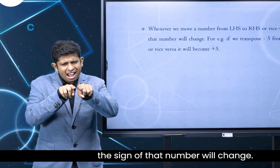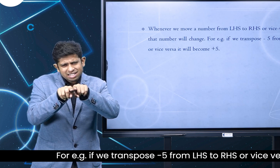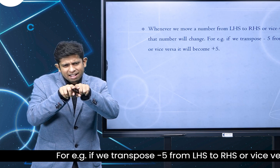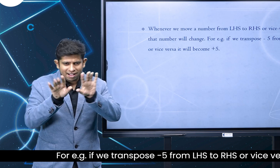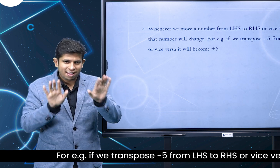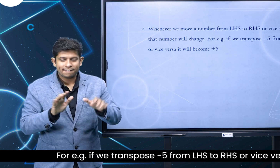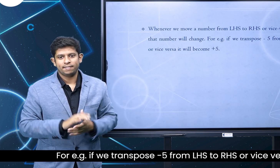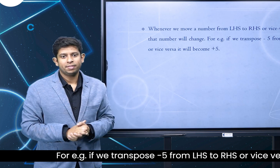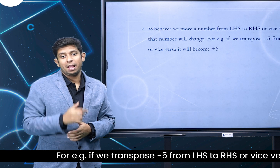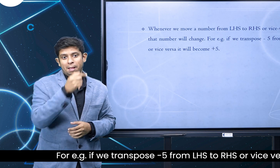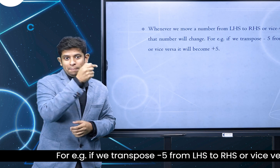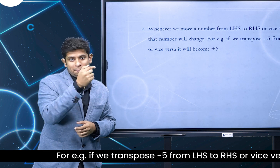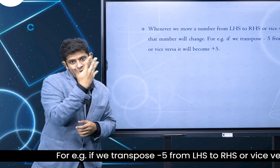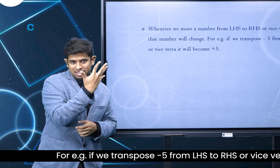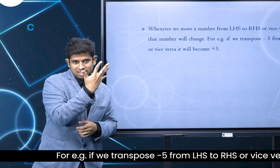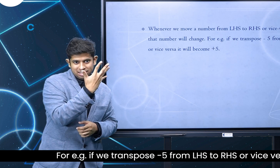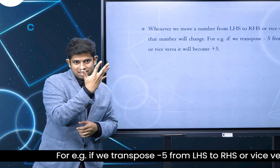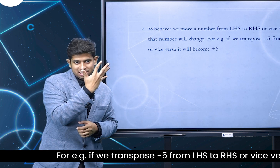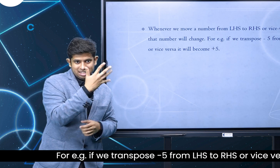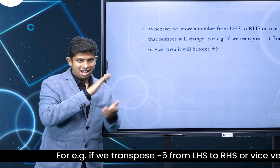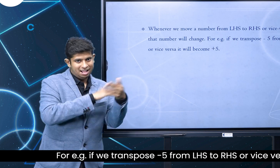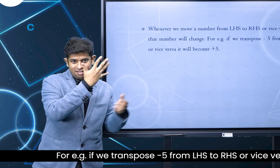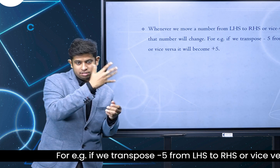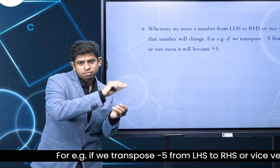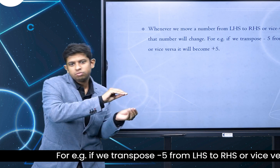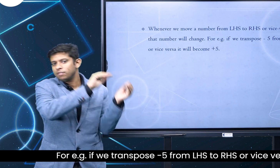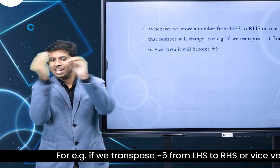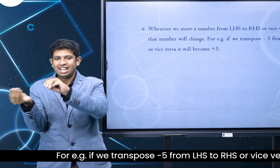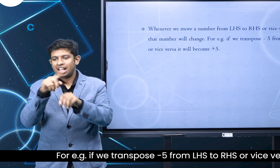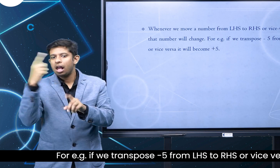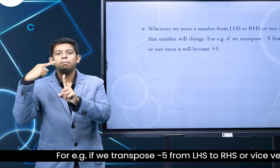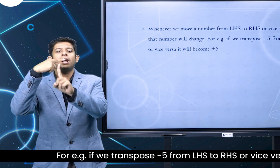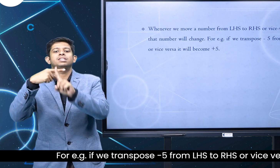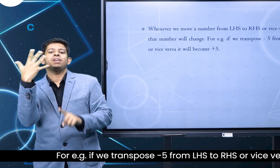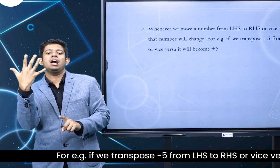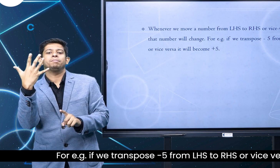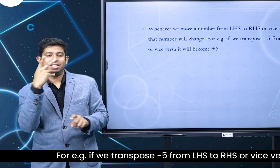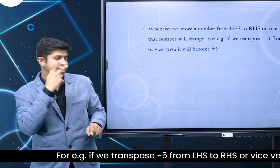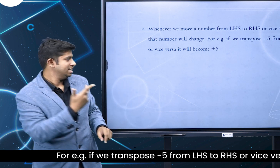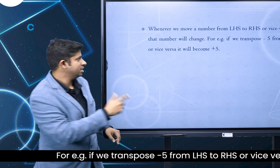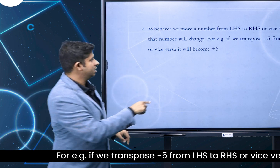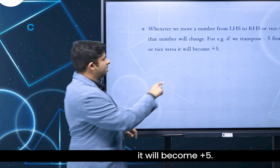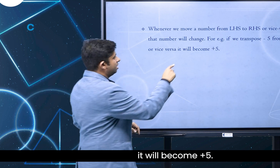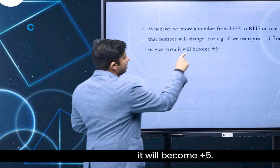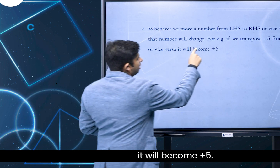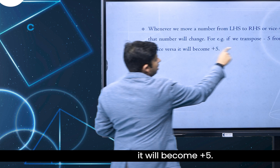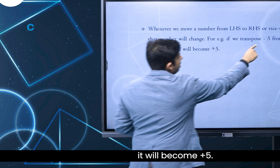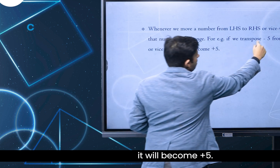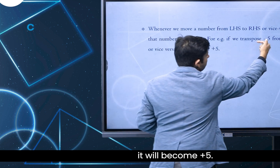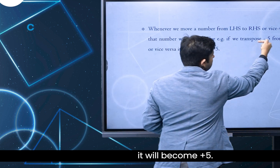For example, if we transpose -5 from LHS to RHS or vice versa, it will become